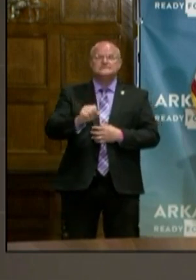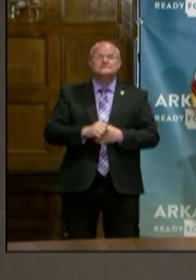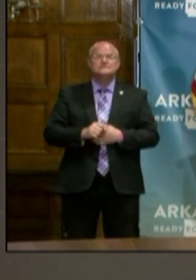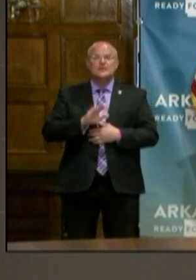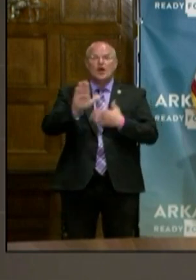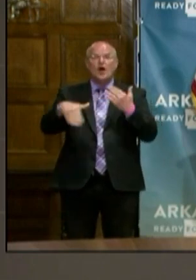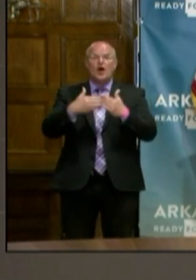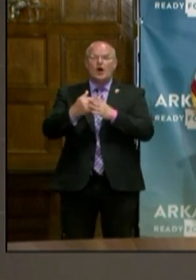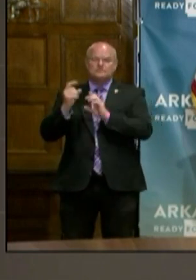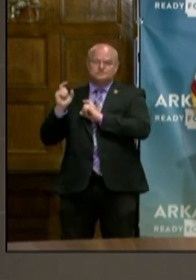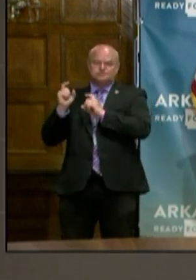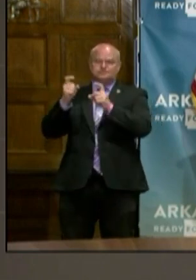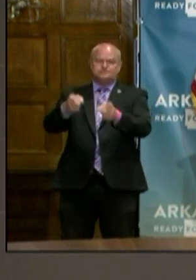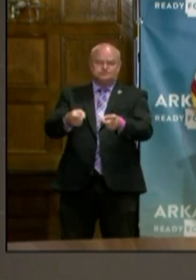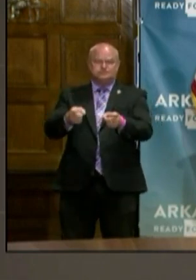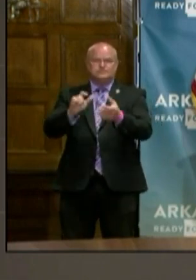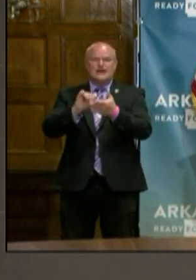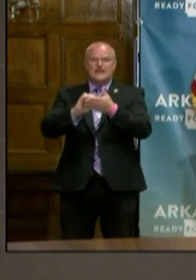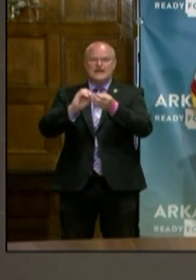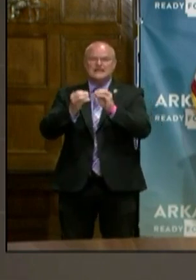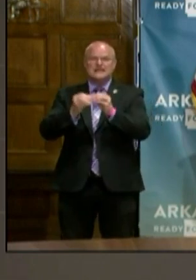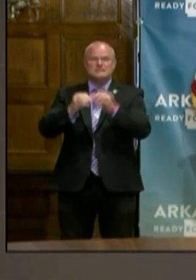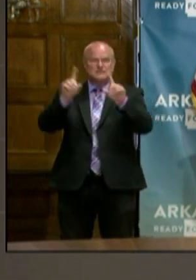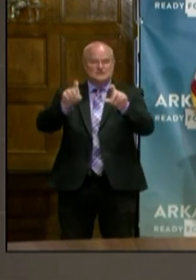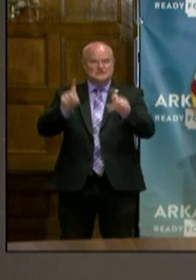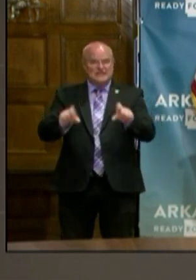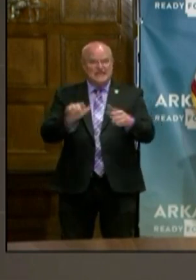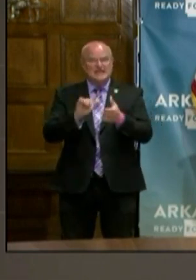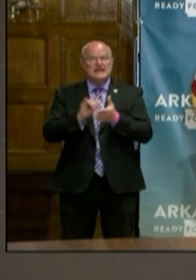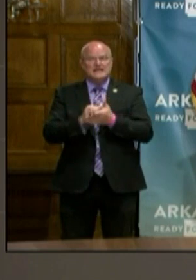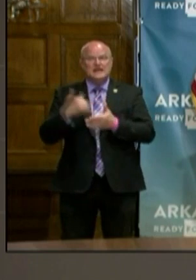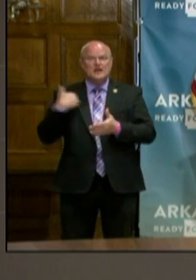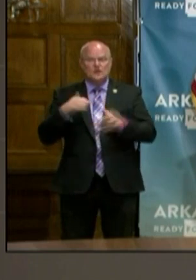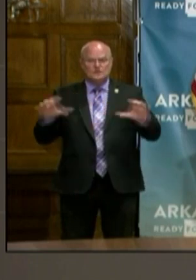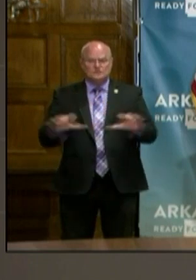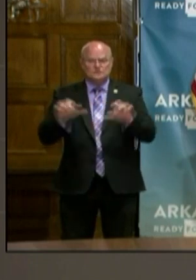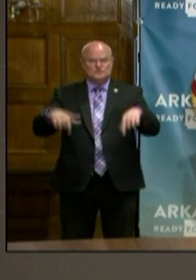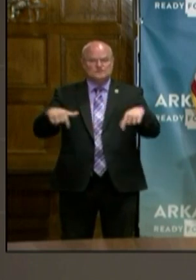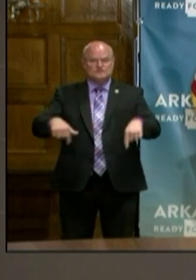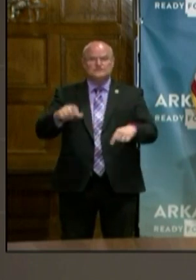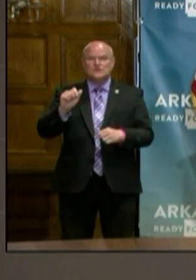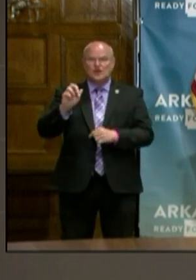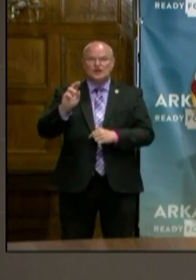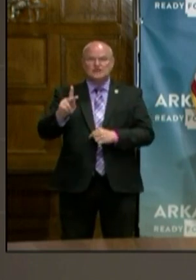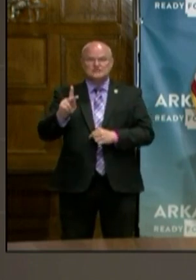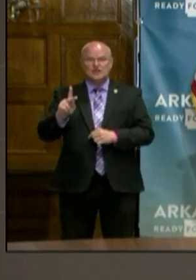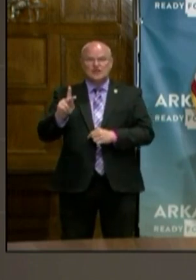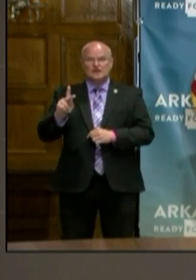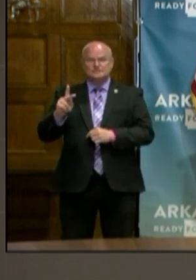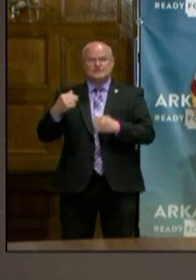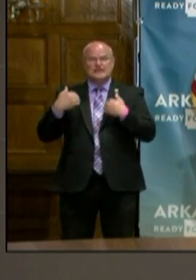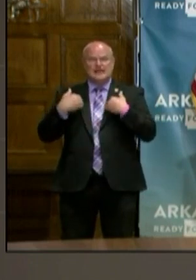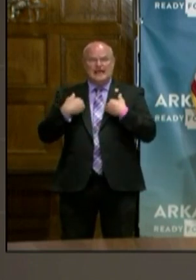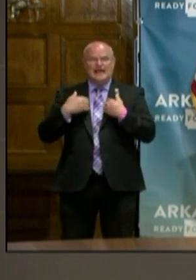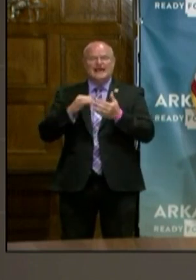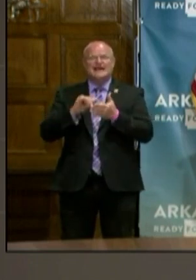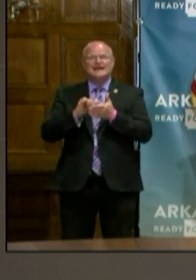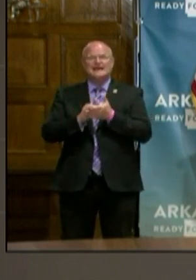UAMS, all contributing to the number of tests that we do in Arkansas. And ever since we had